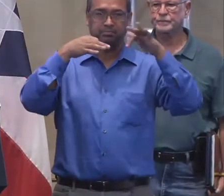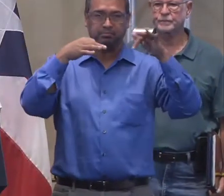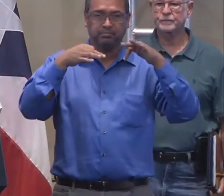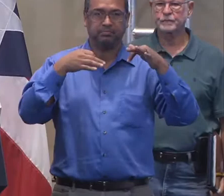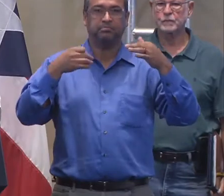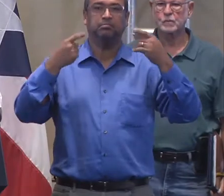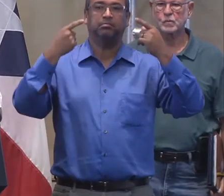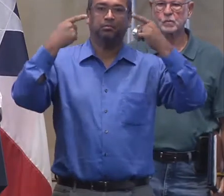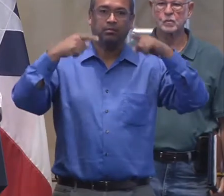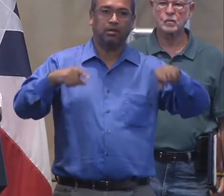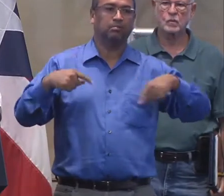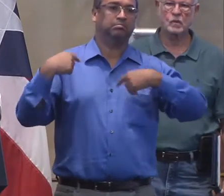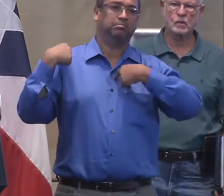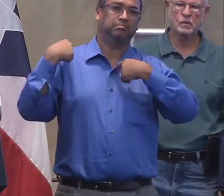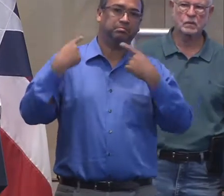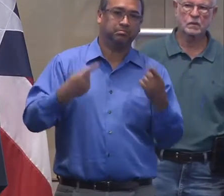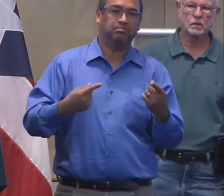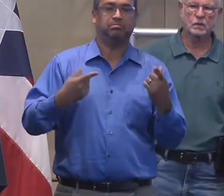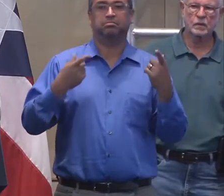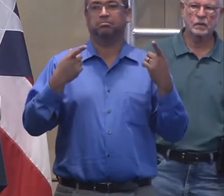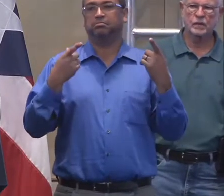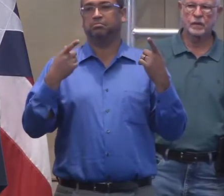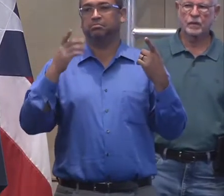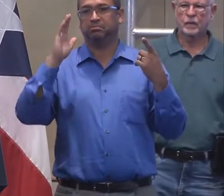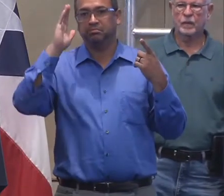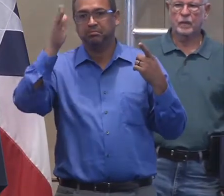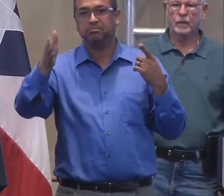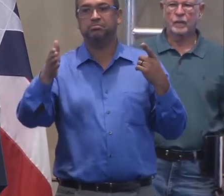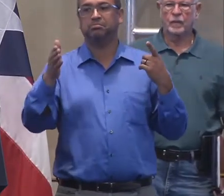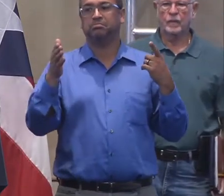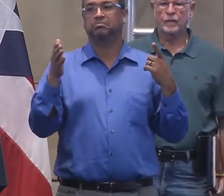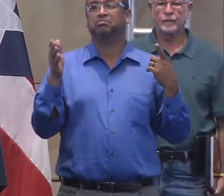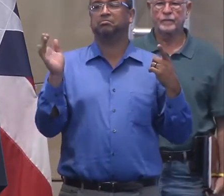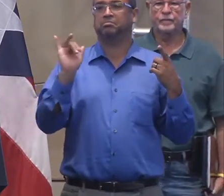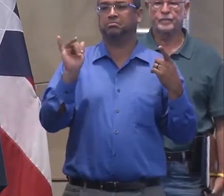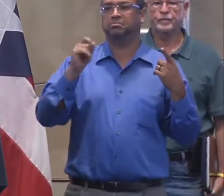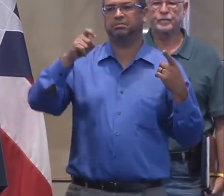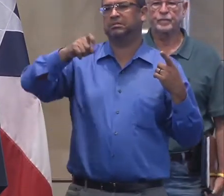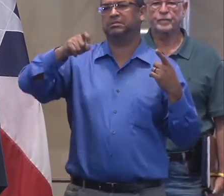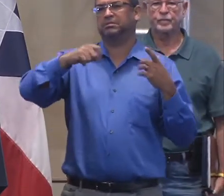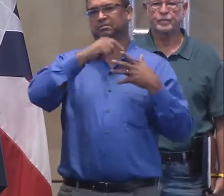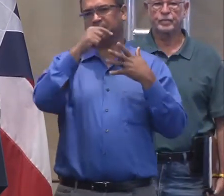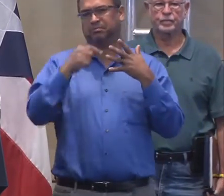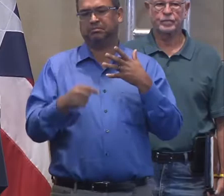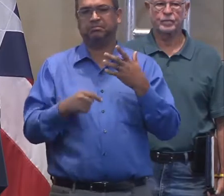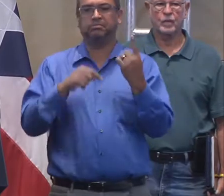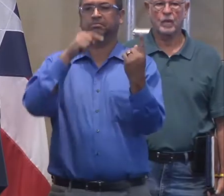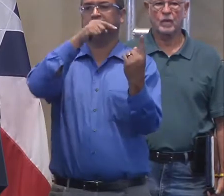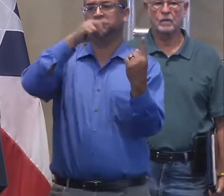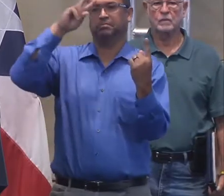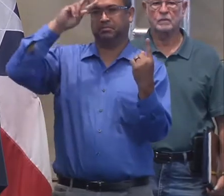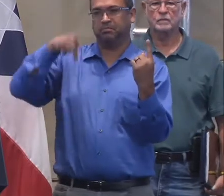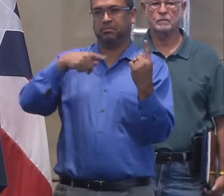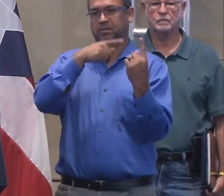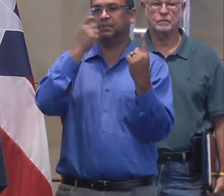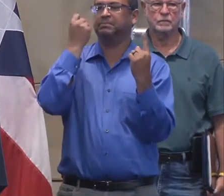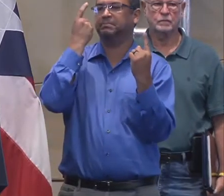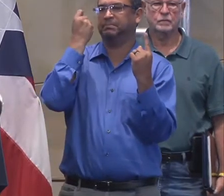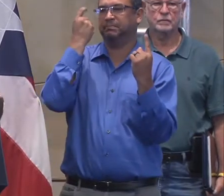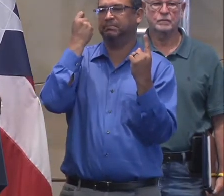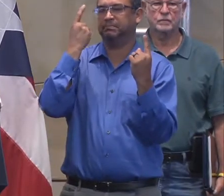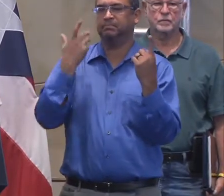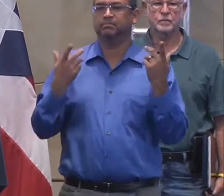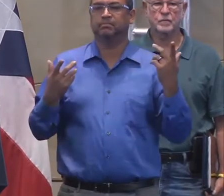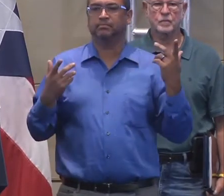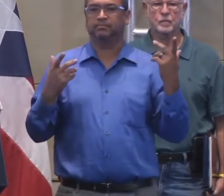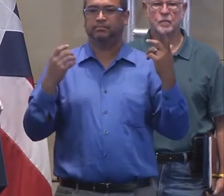what's been the effects, and what are our needs. The Vice President has a deep understanding that although